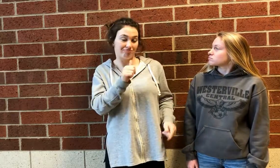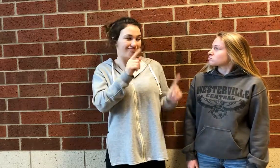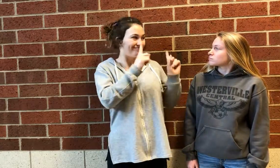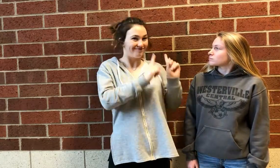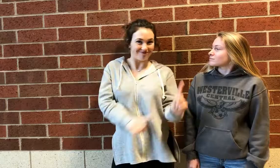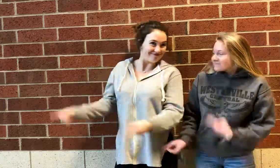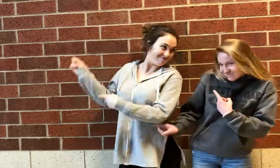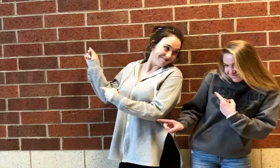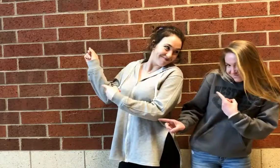product.